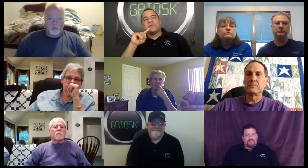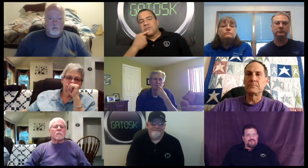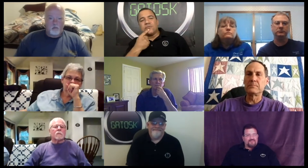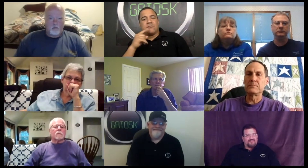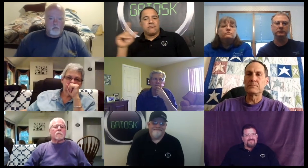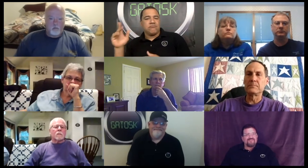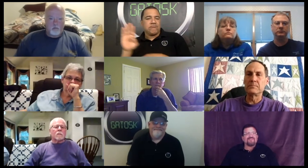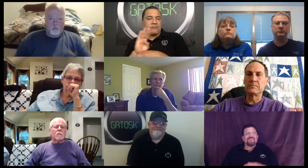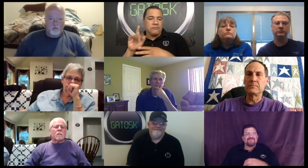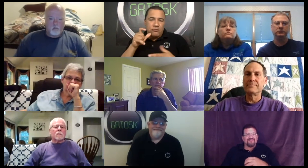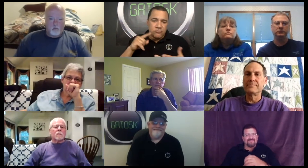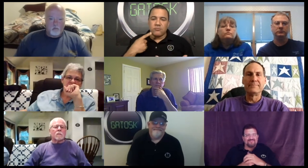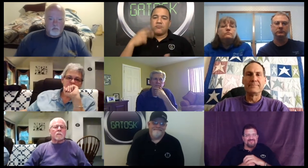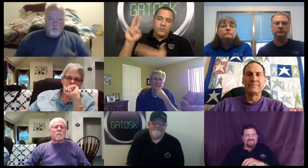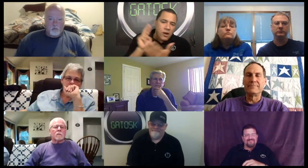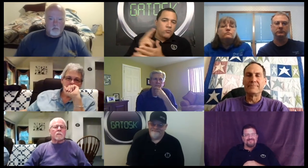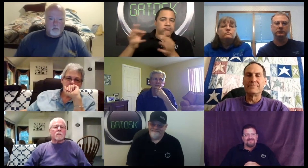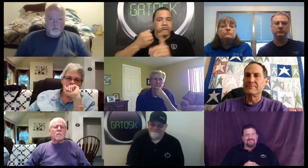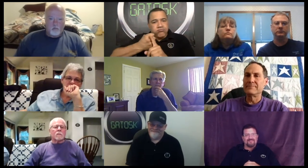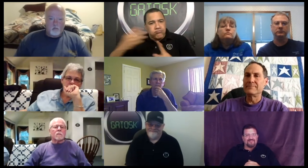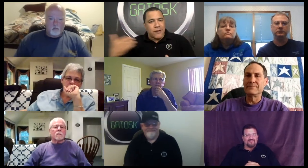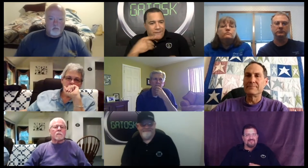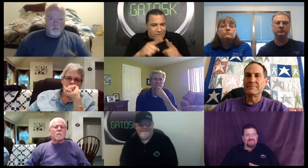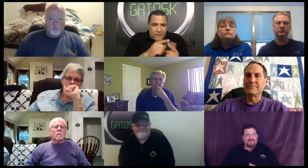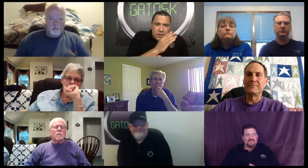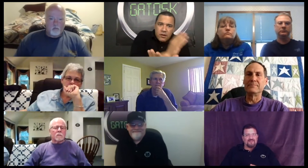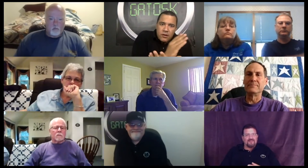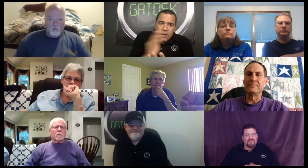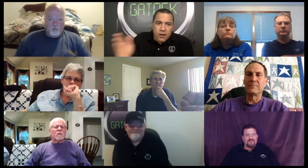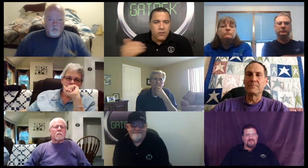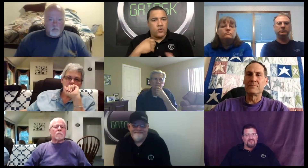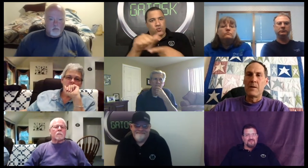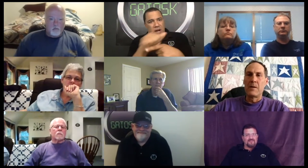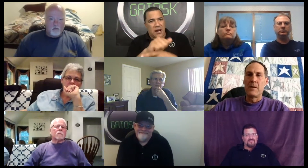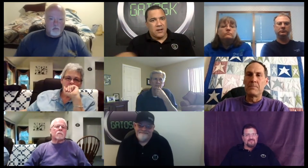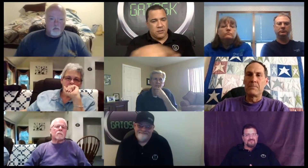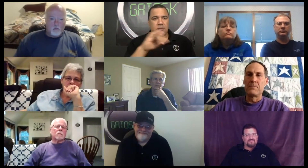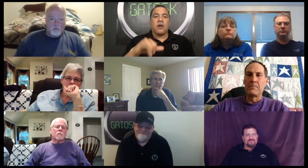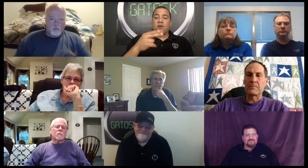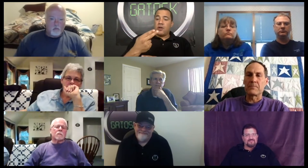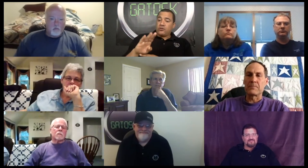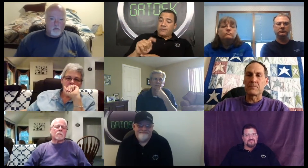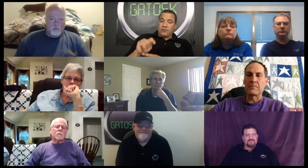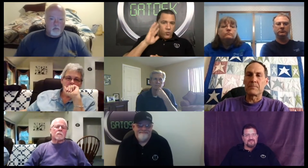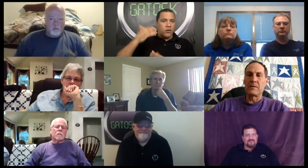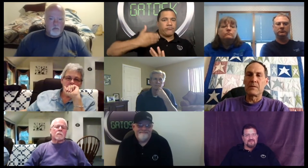45 presentation? Some people want a 2-hour, really, to where we expand on every portion and where we give a